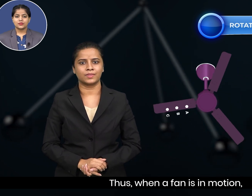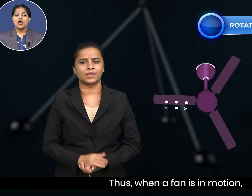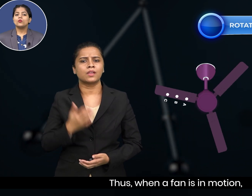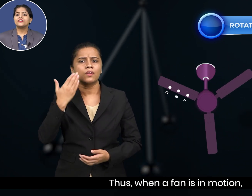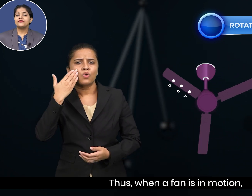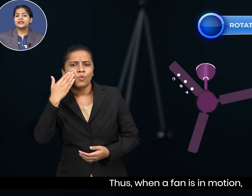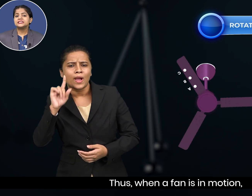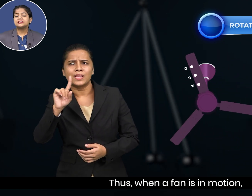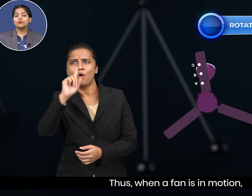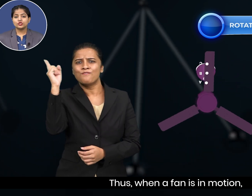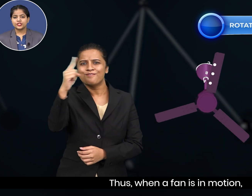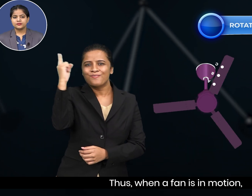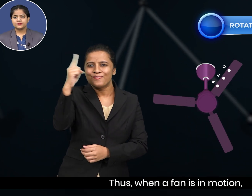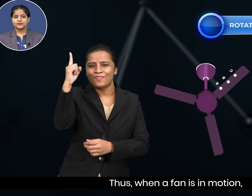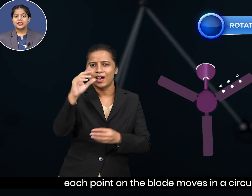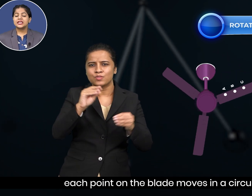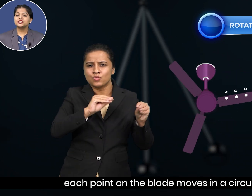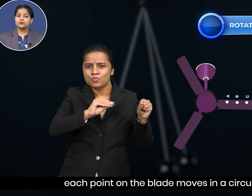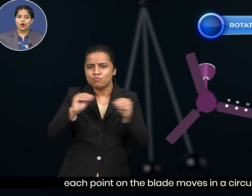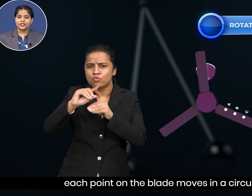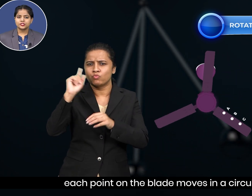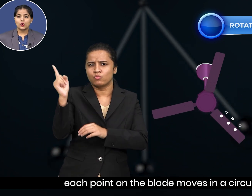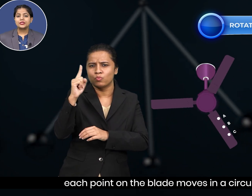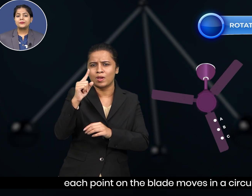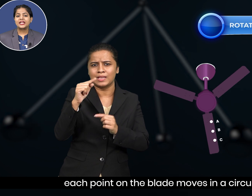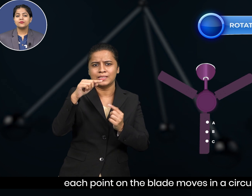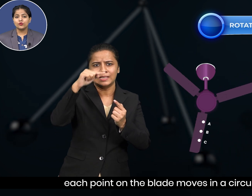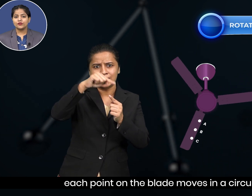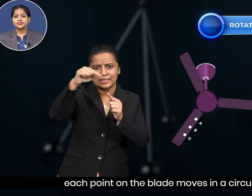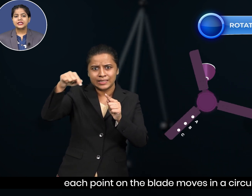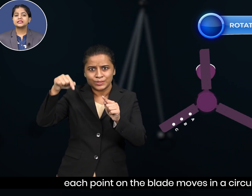Thus, when a fan is in motion, each